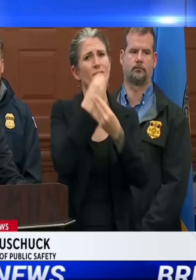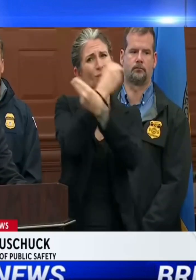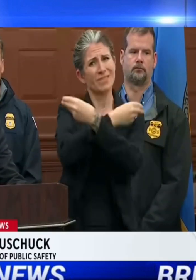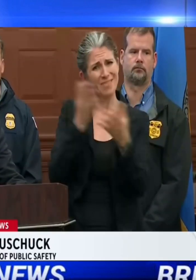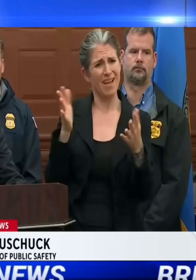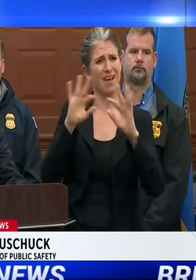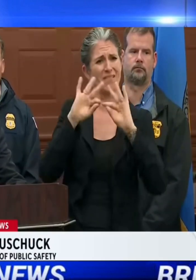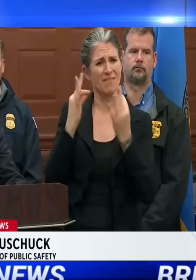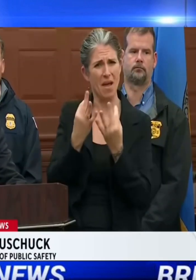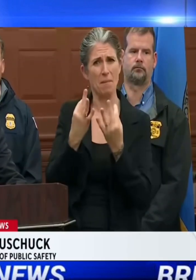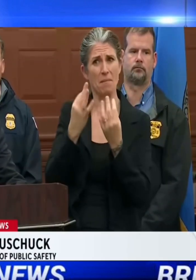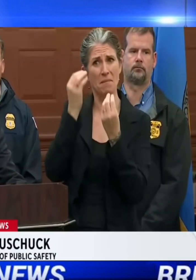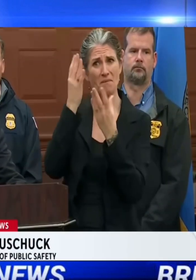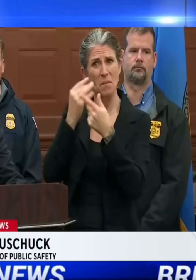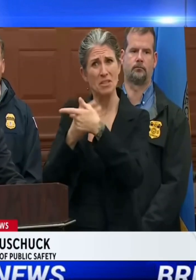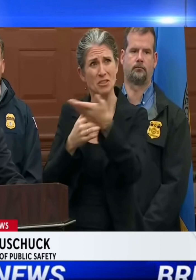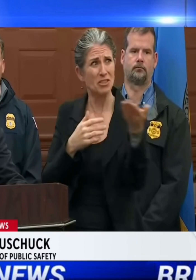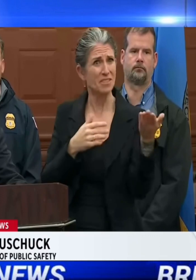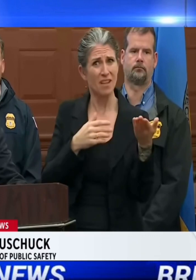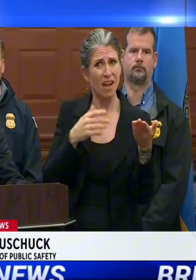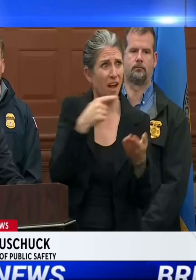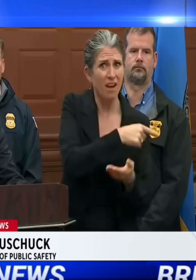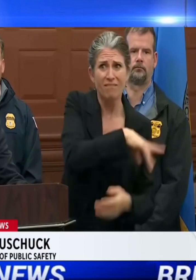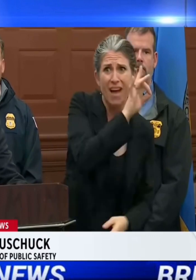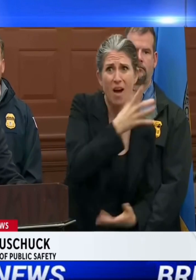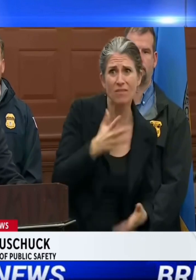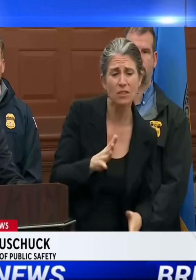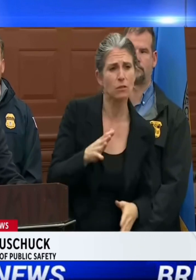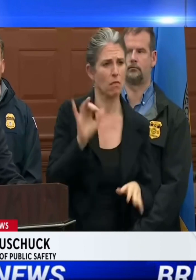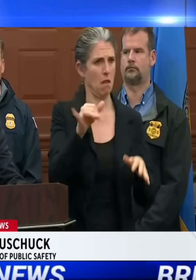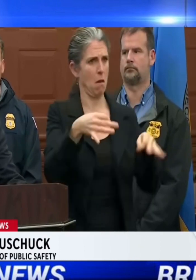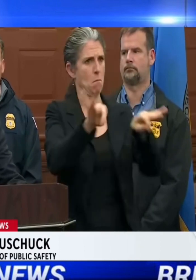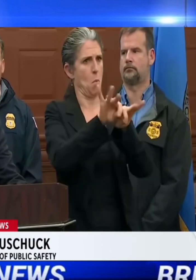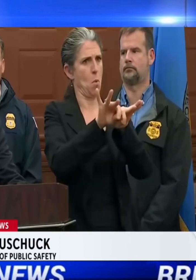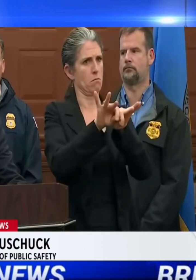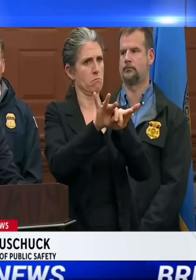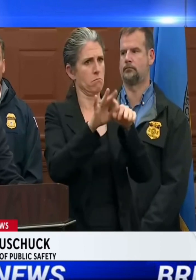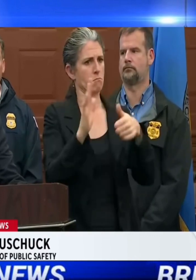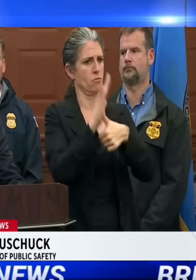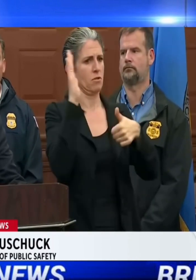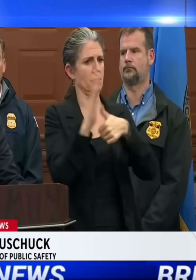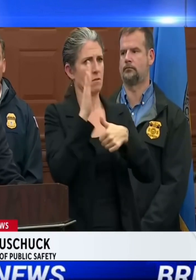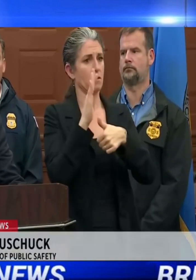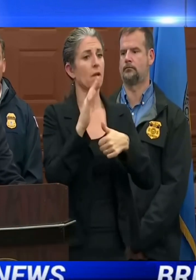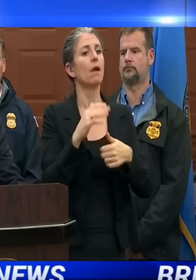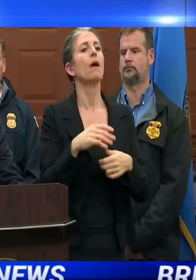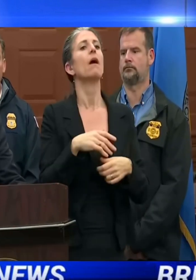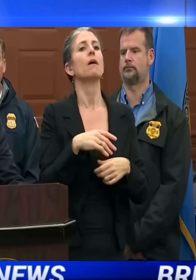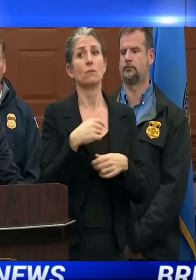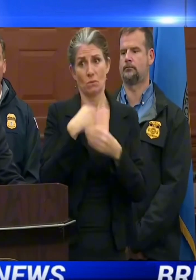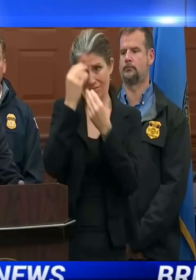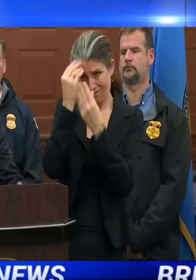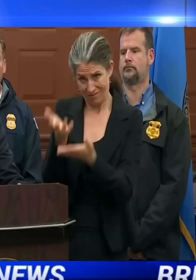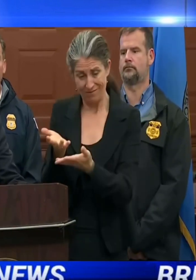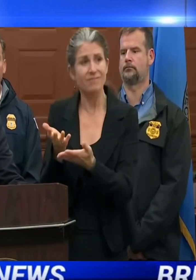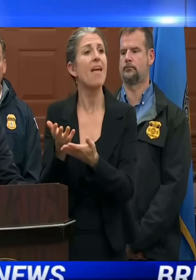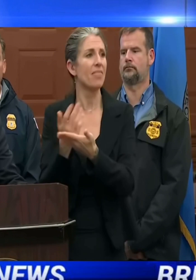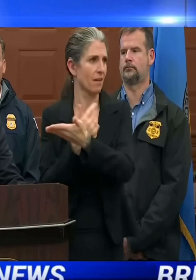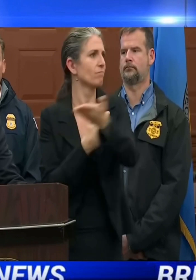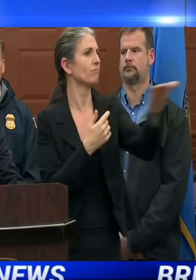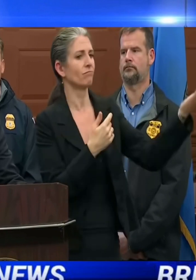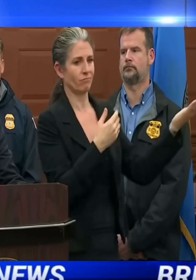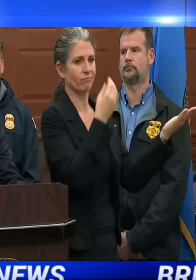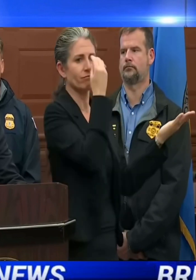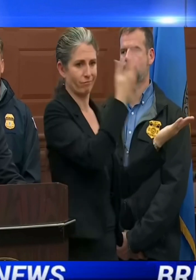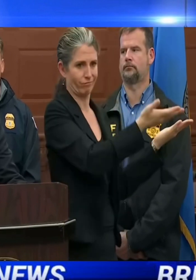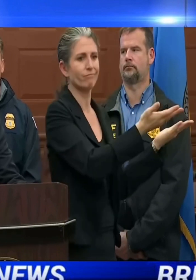It's important that they heard that information as close to first as anybody else. And you know who else we called? Was the family of the